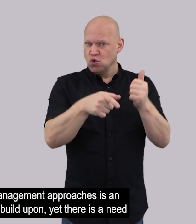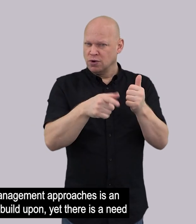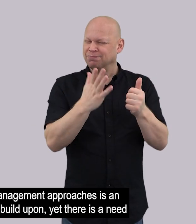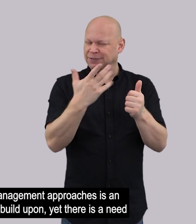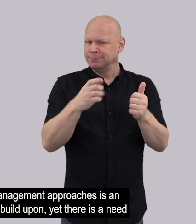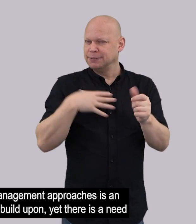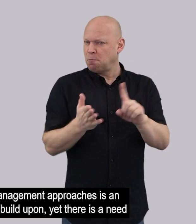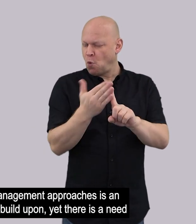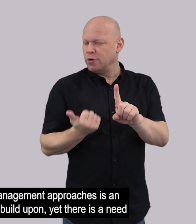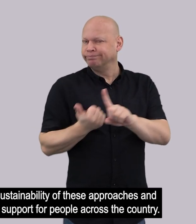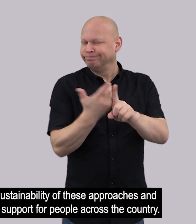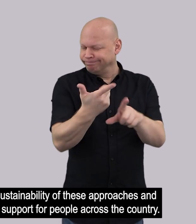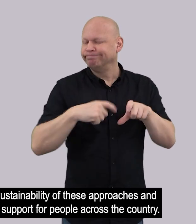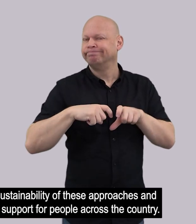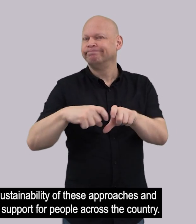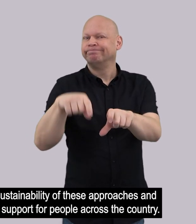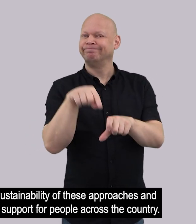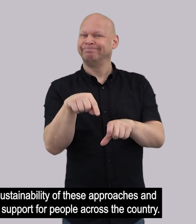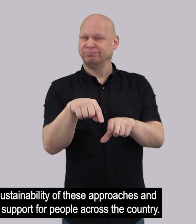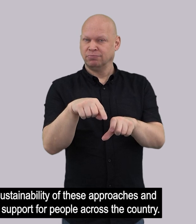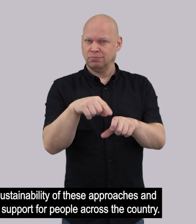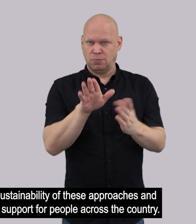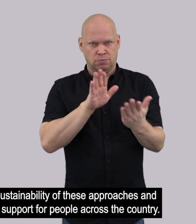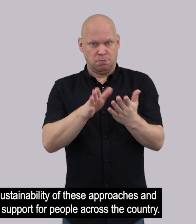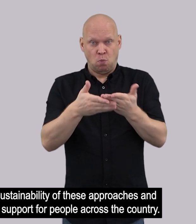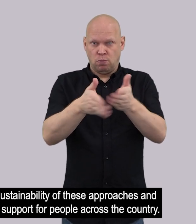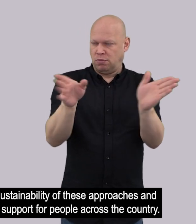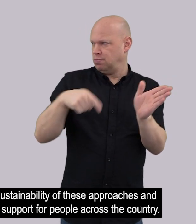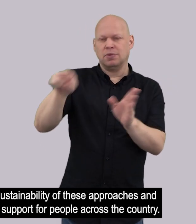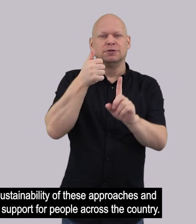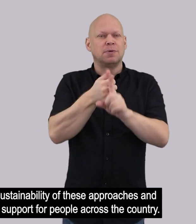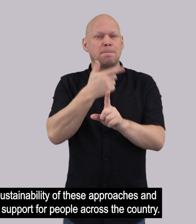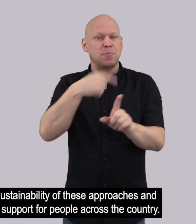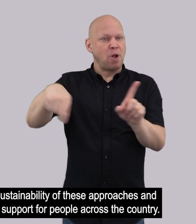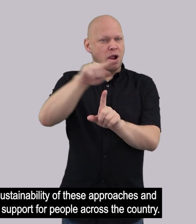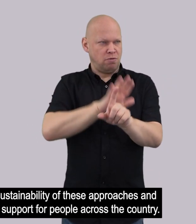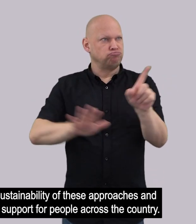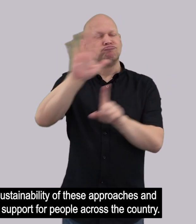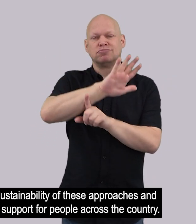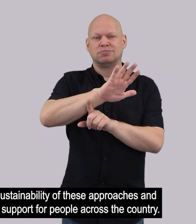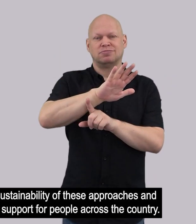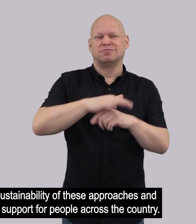support the sustainability of these approaches and widen access to support for people across the country.